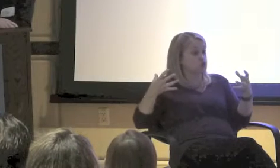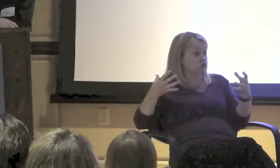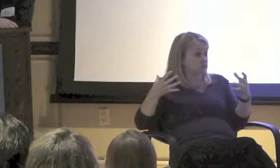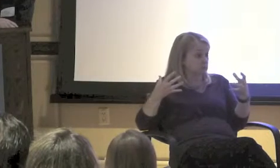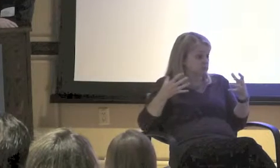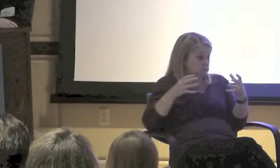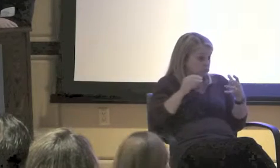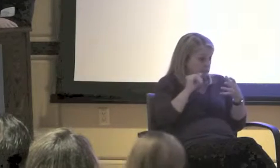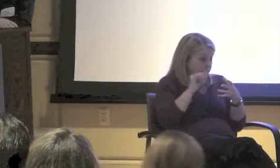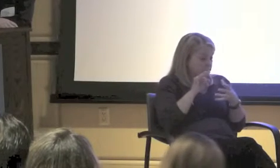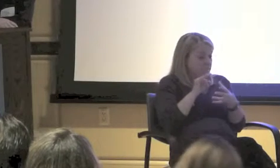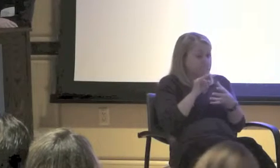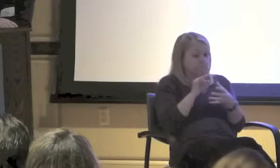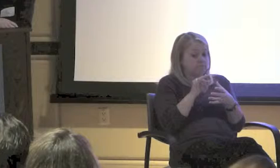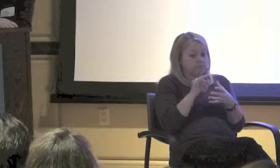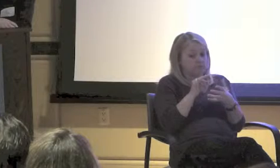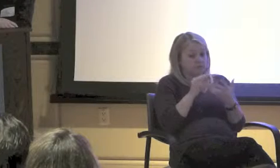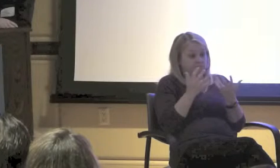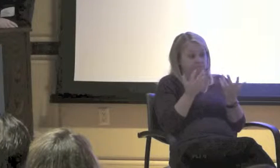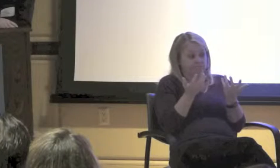in